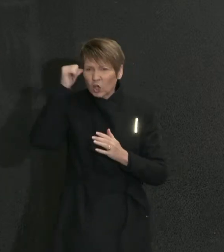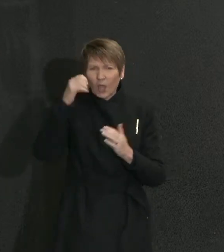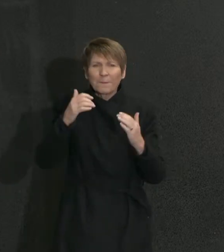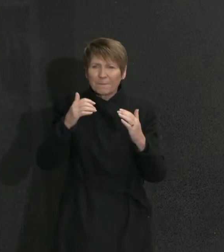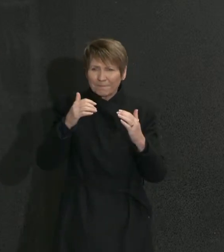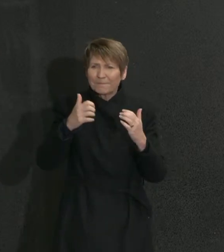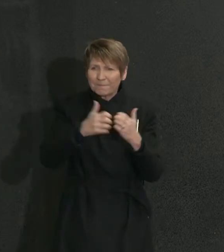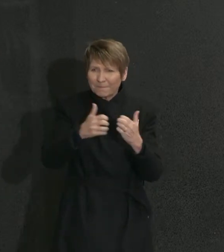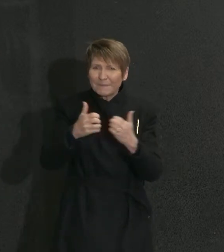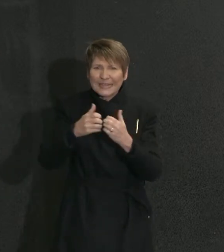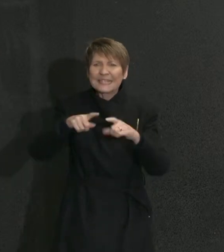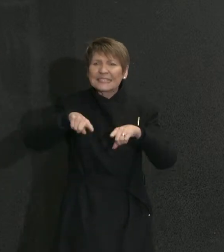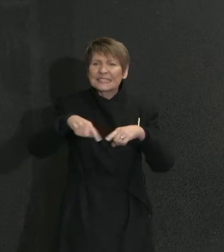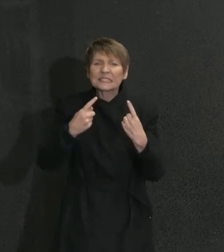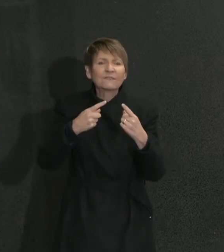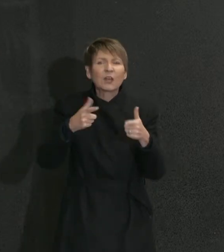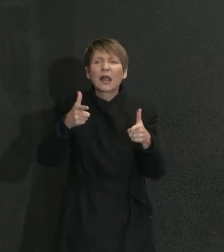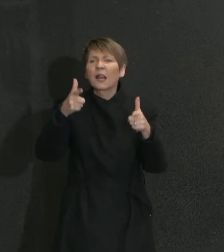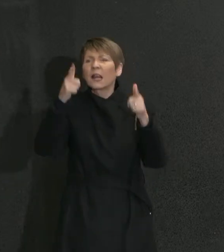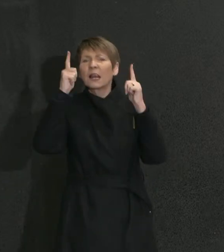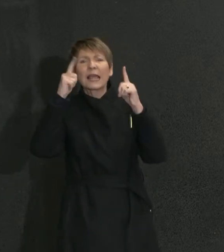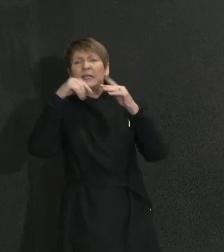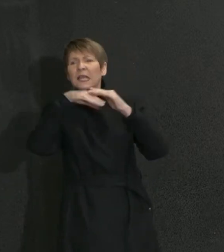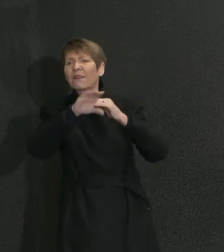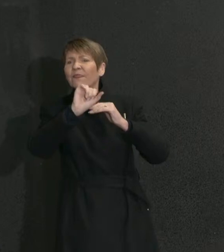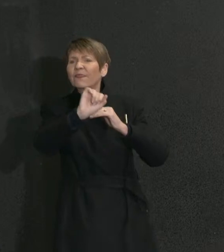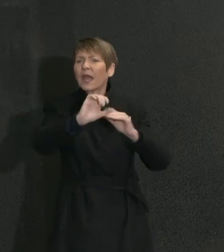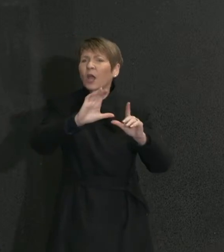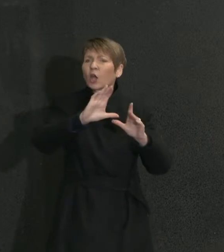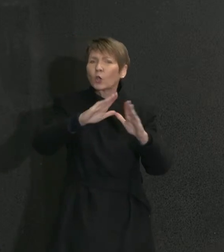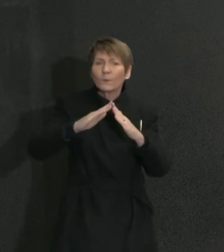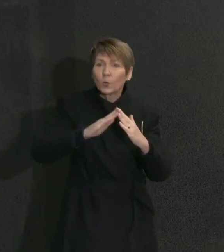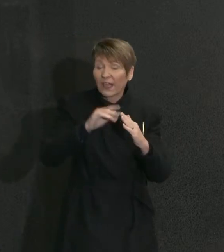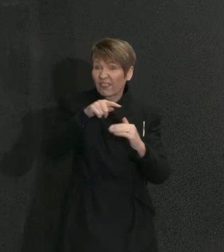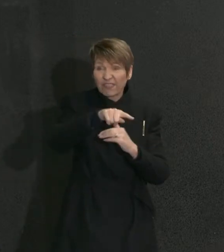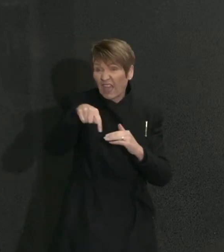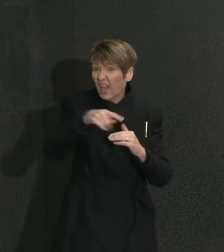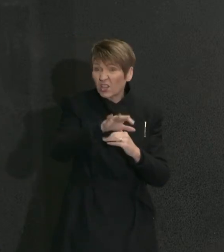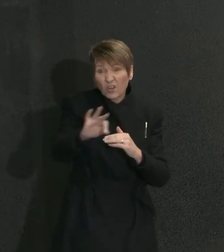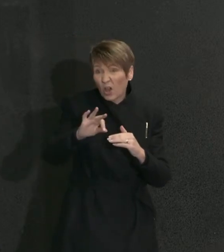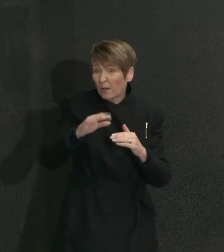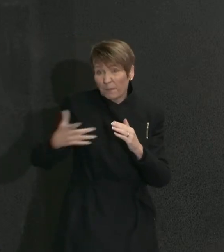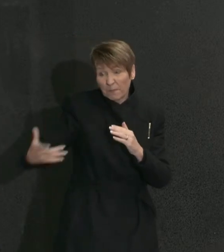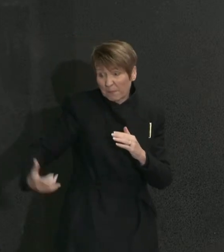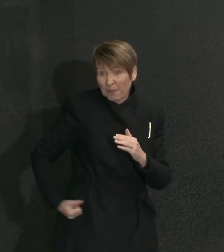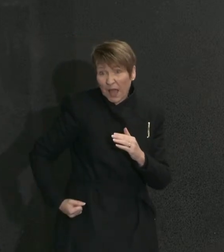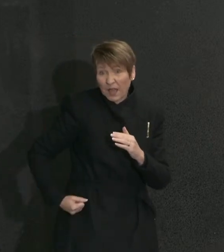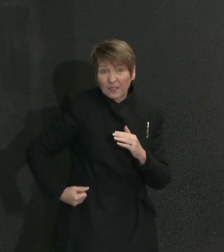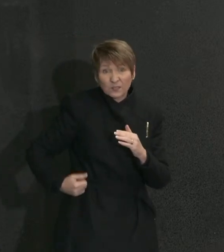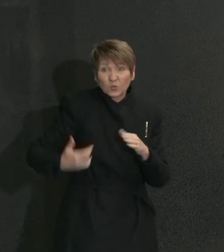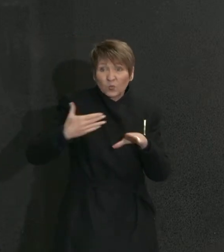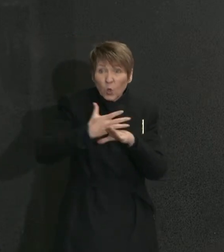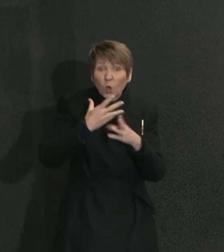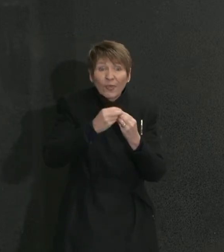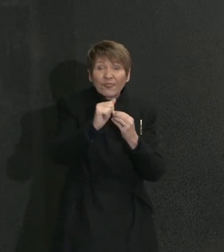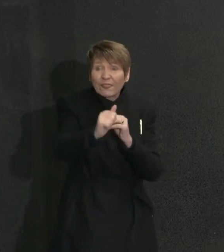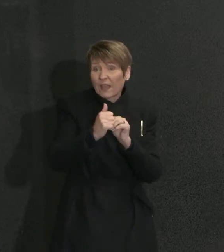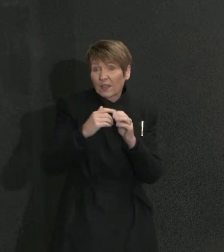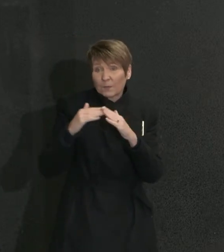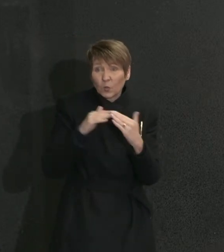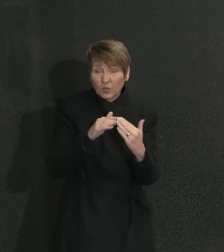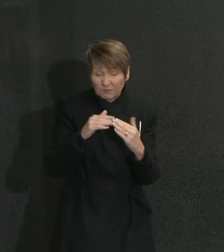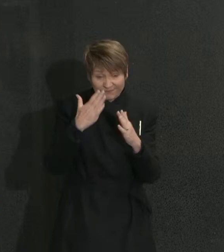it, as a community leader and are not paid to do it, there is a massive effort that has gone on over these last 18